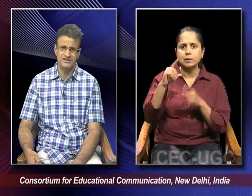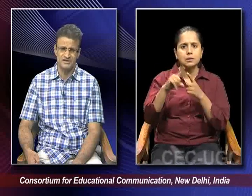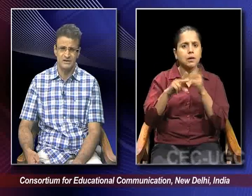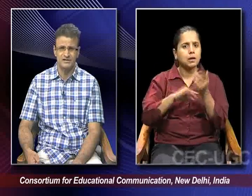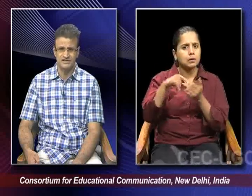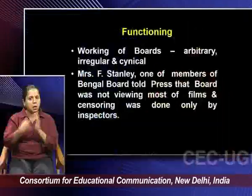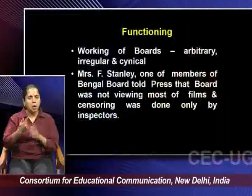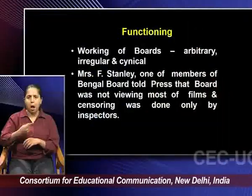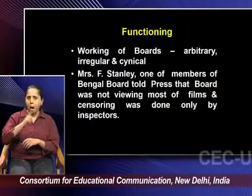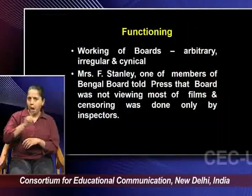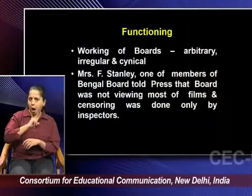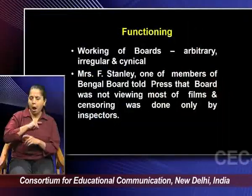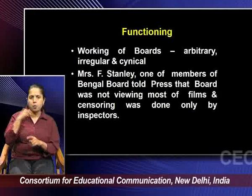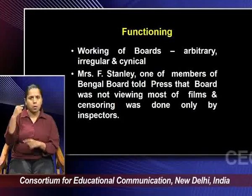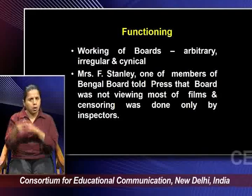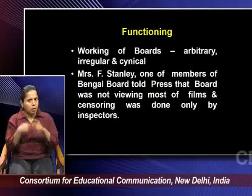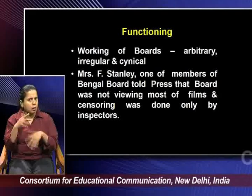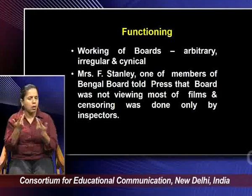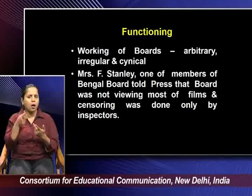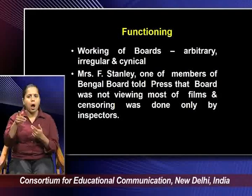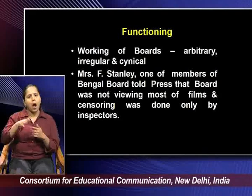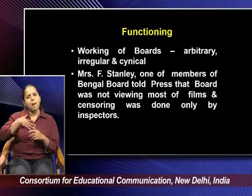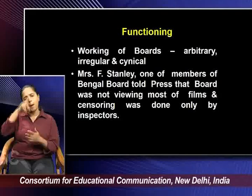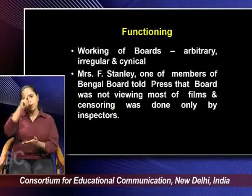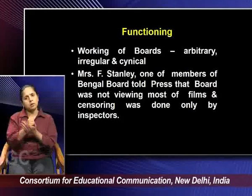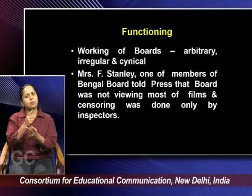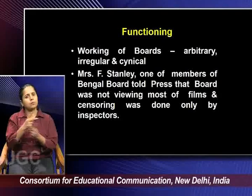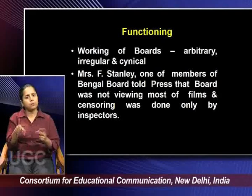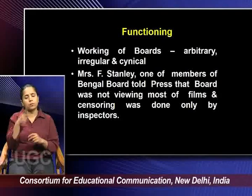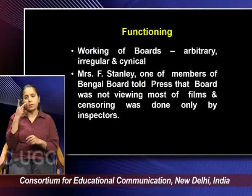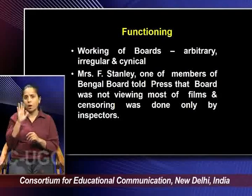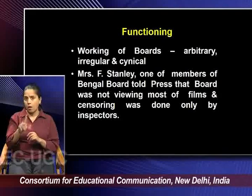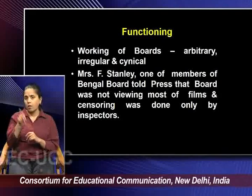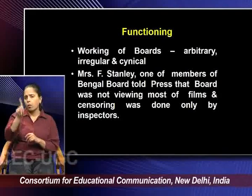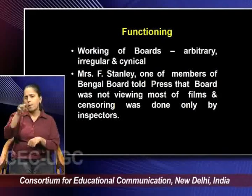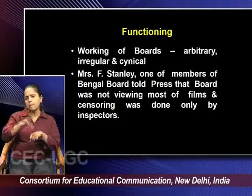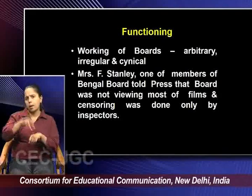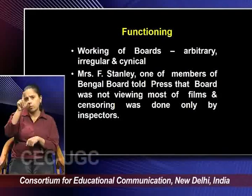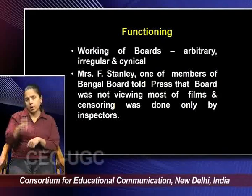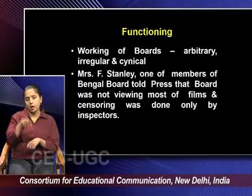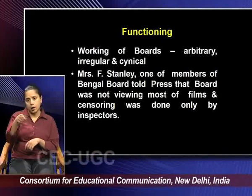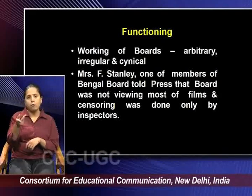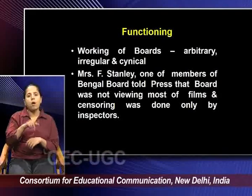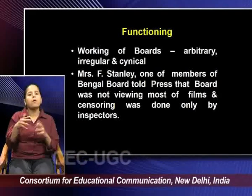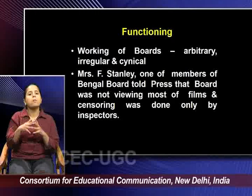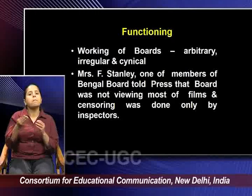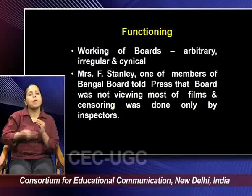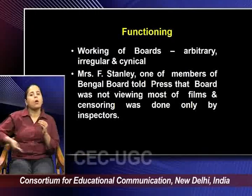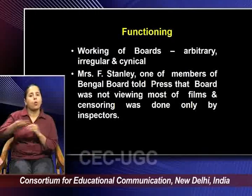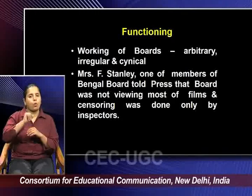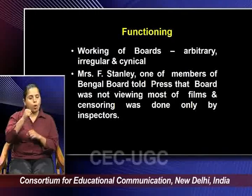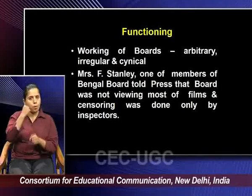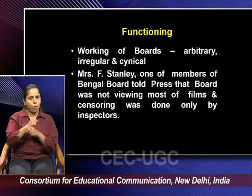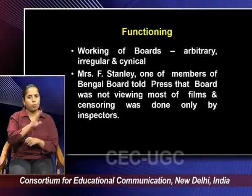arbitrary, irregular and cynical in nature. And Mrs. F. Stanley, one of the members of the Bengal board, told the press that